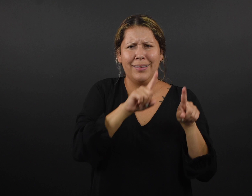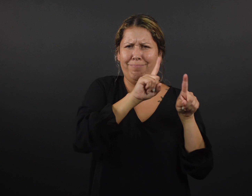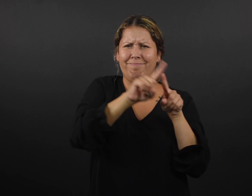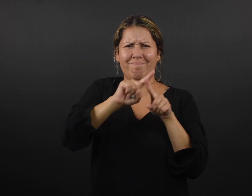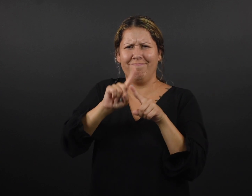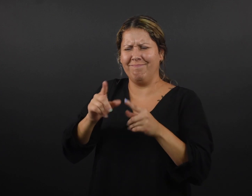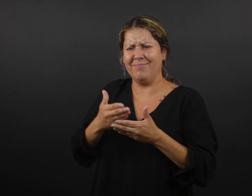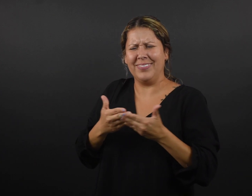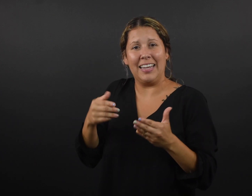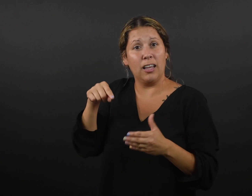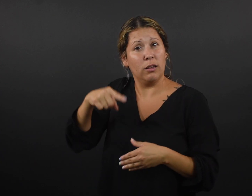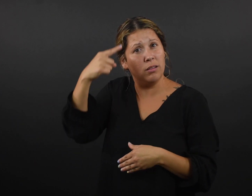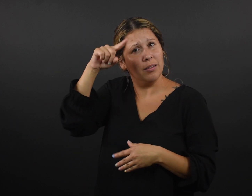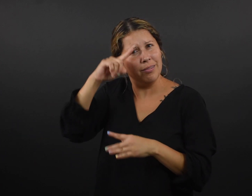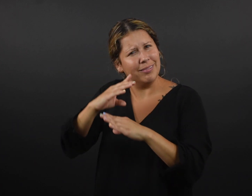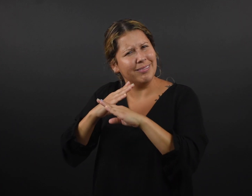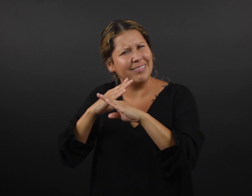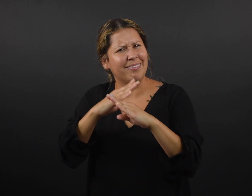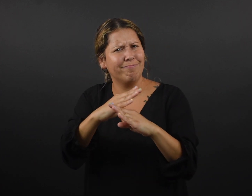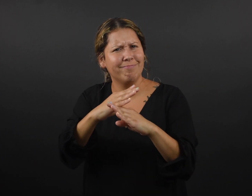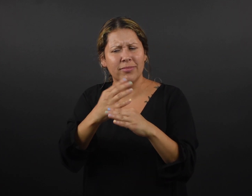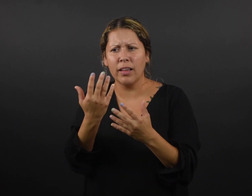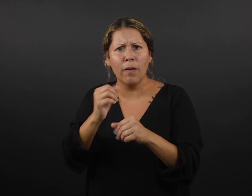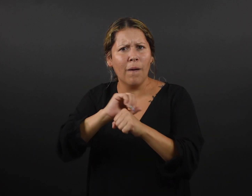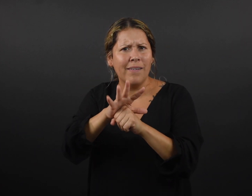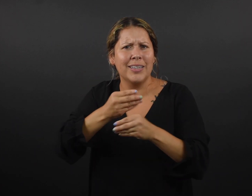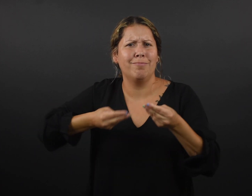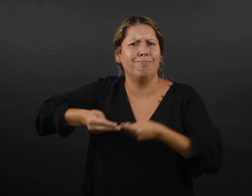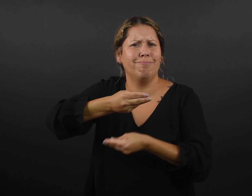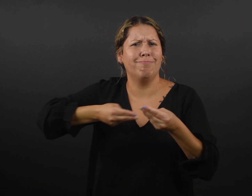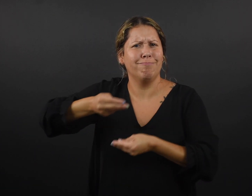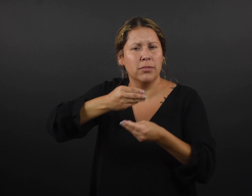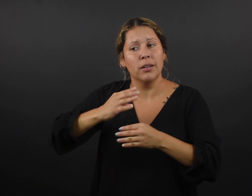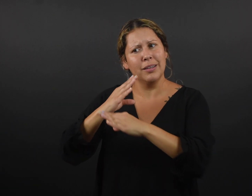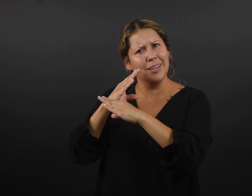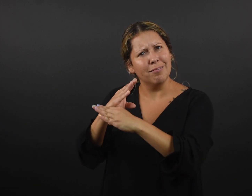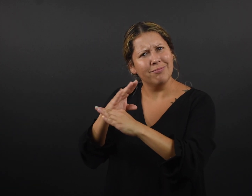to protect families and prevent COVID-19 transmission.